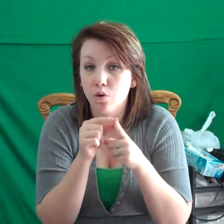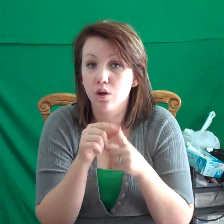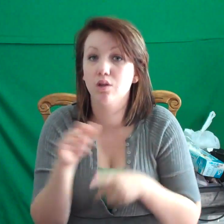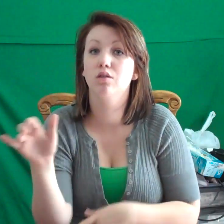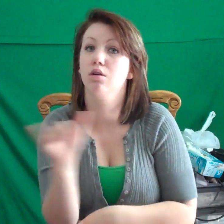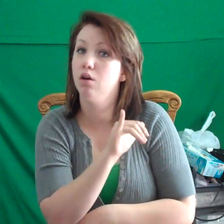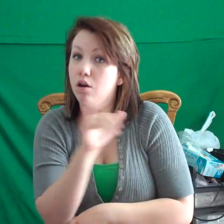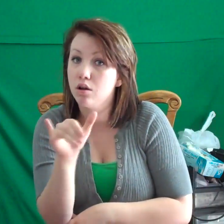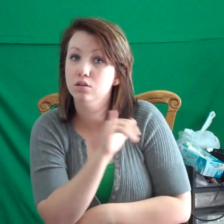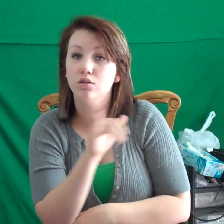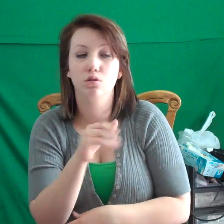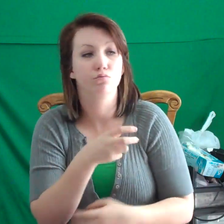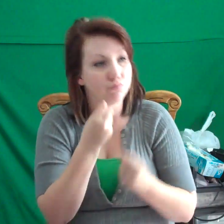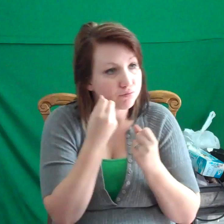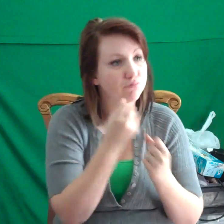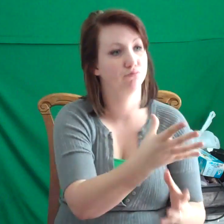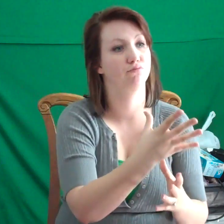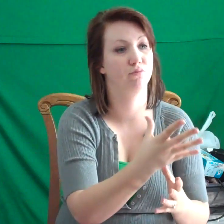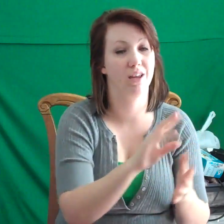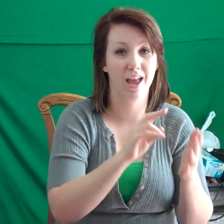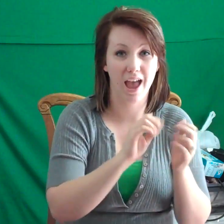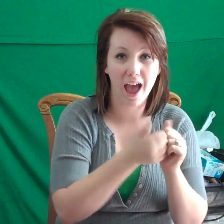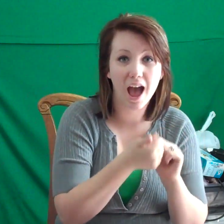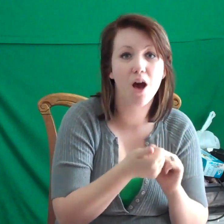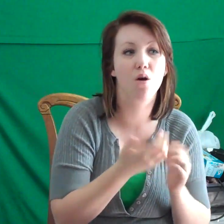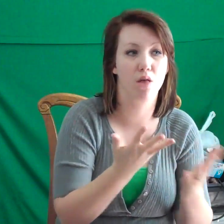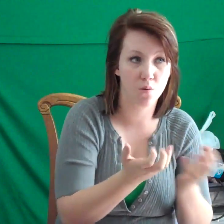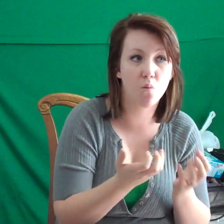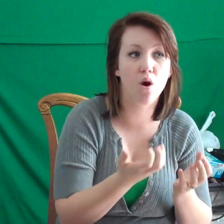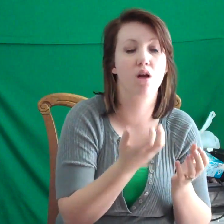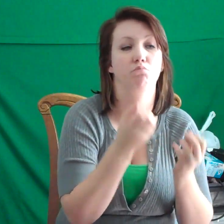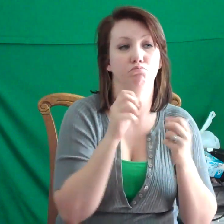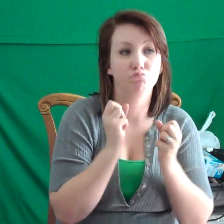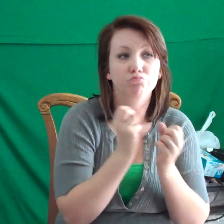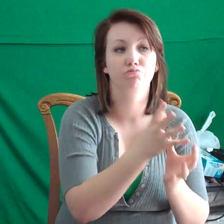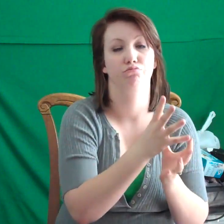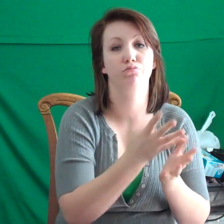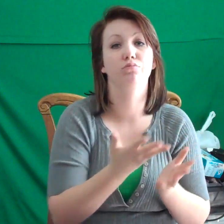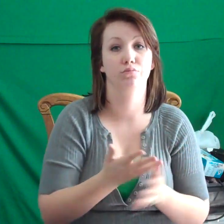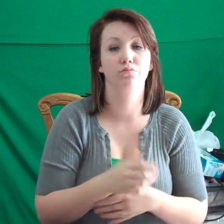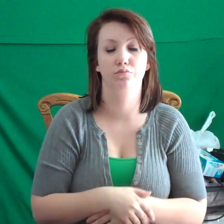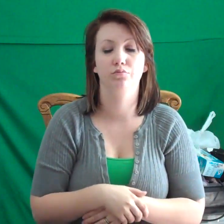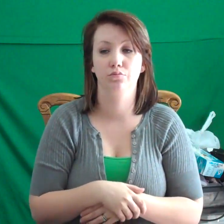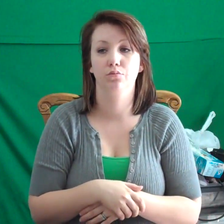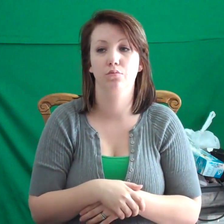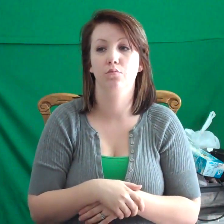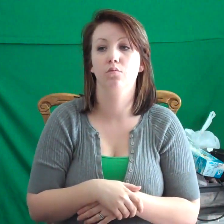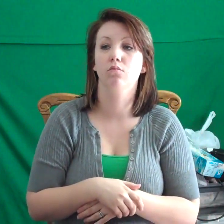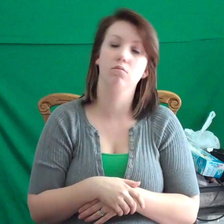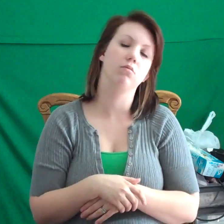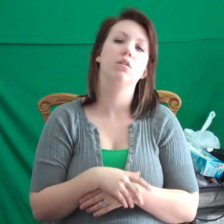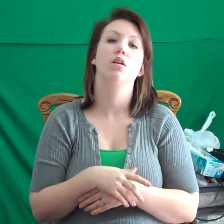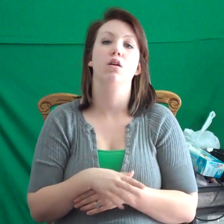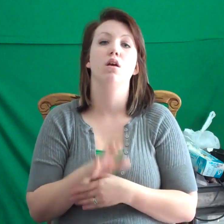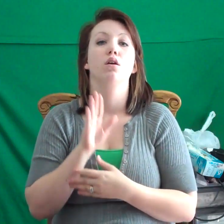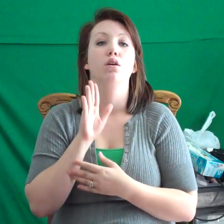which it's being delivered, the message. Okay, so you're also going to be working, you need to understand